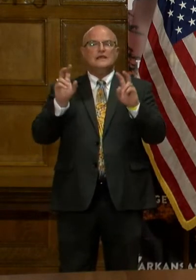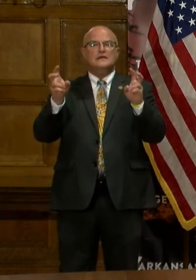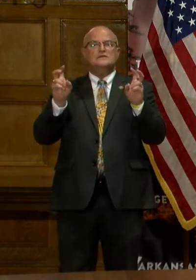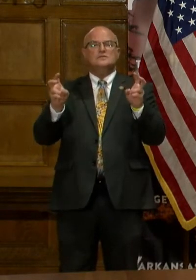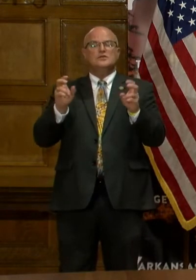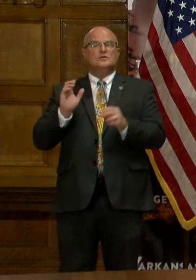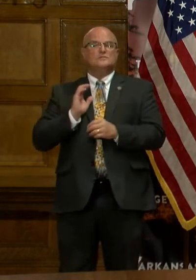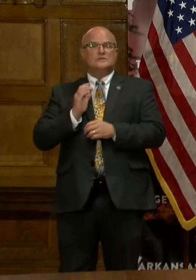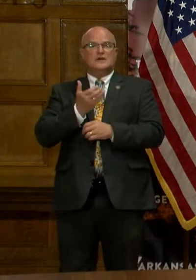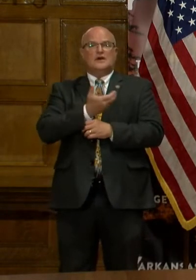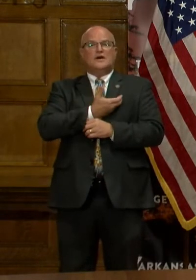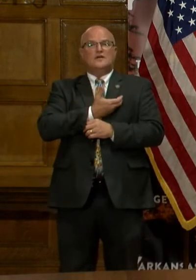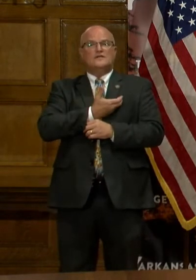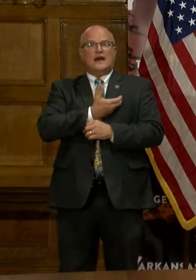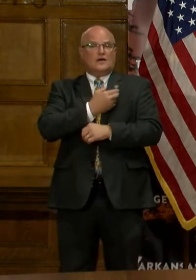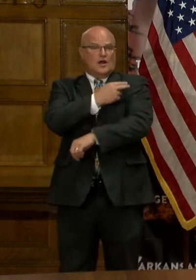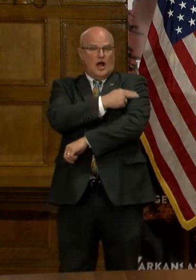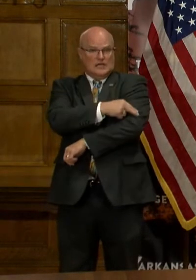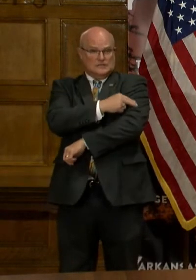of our